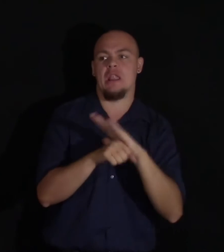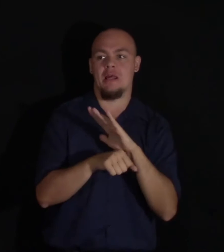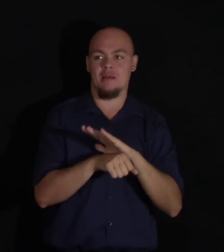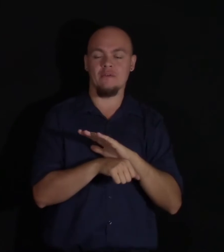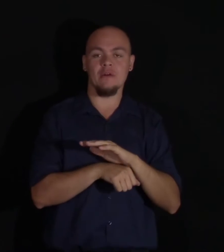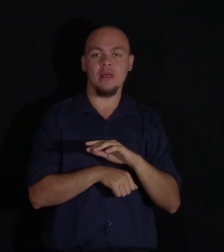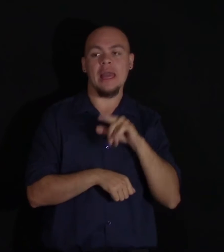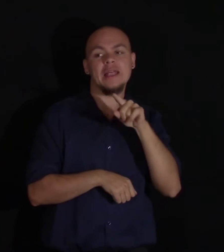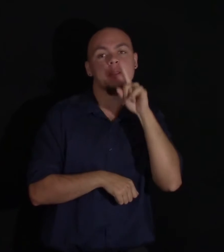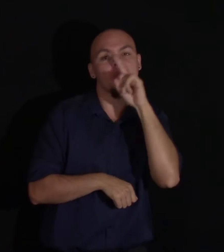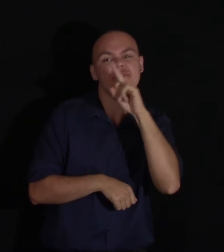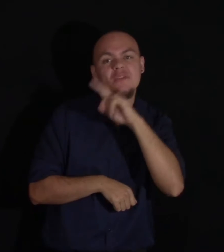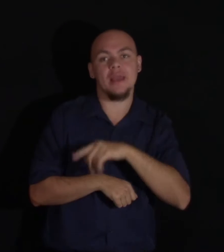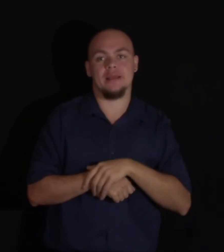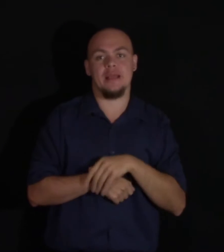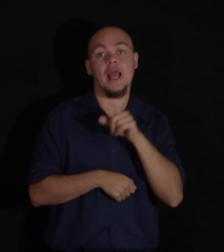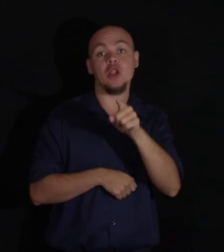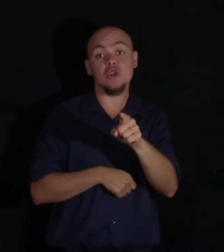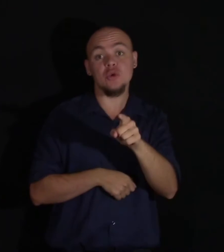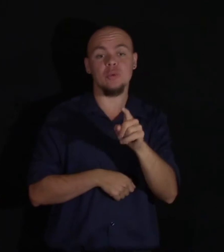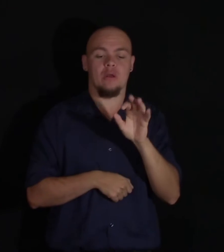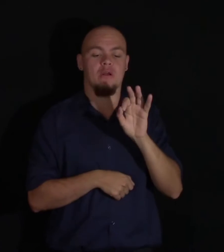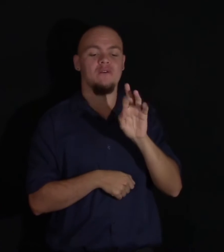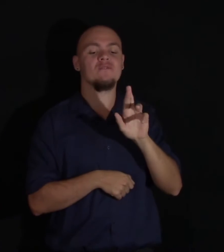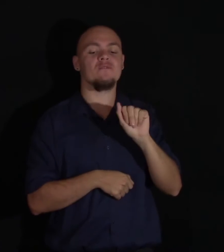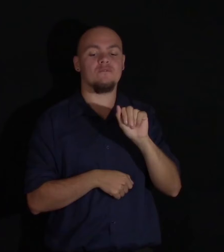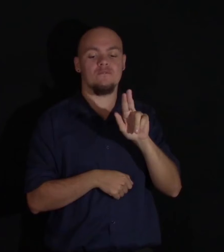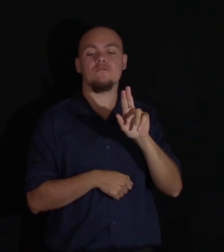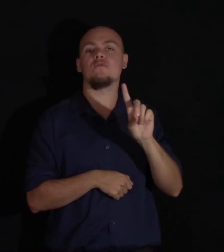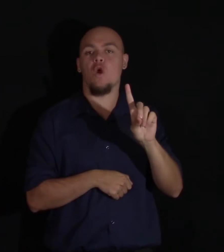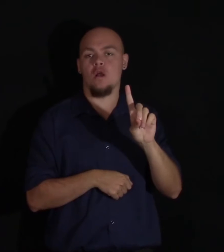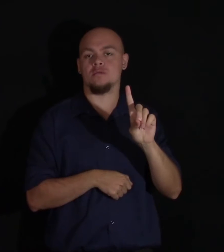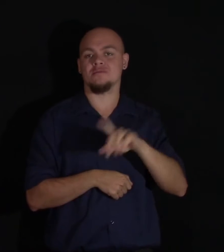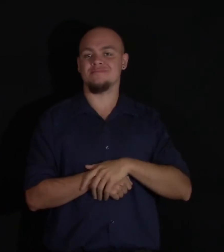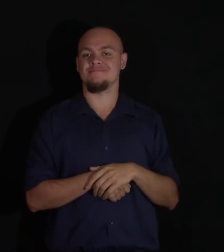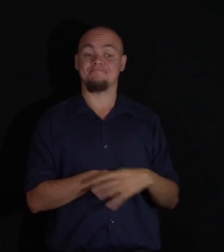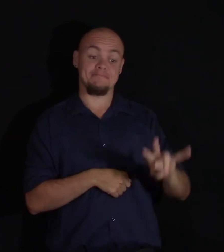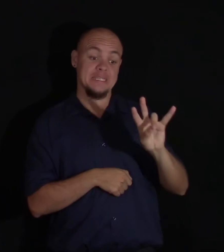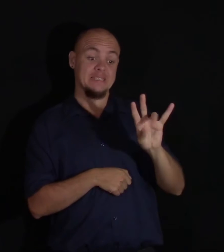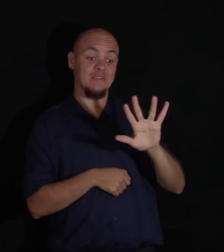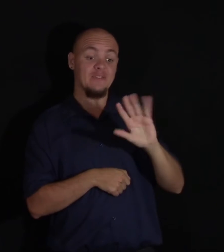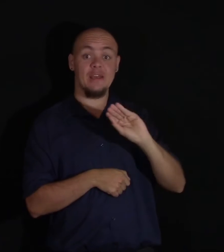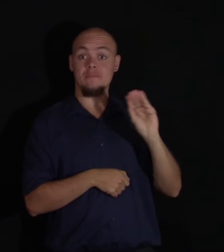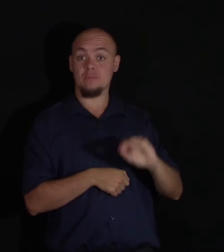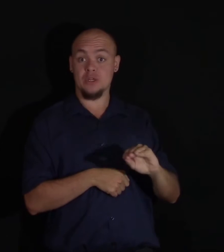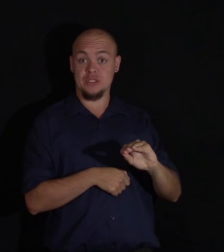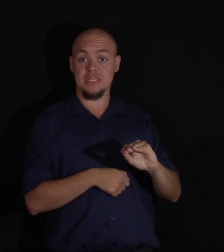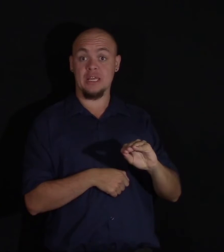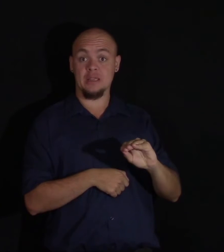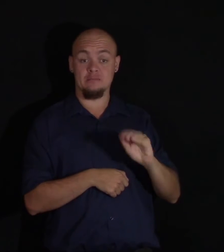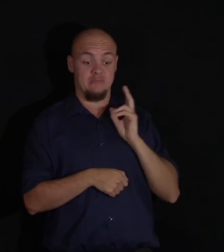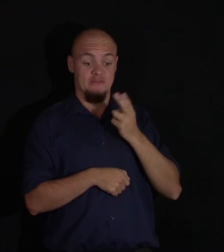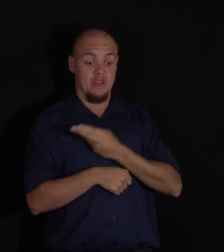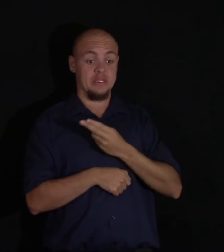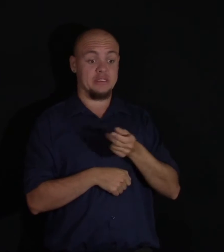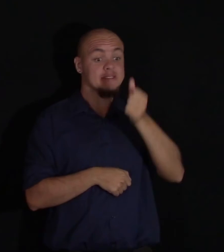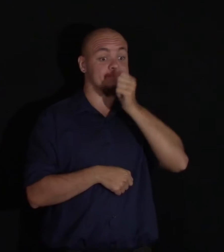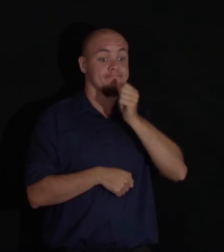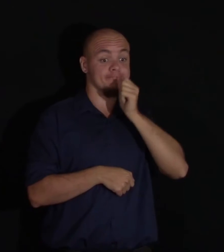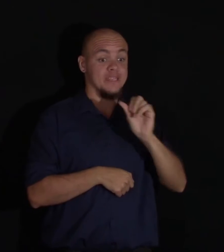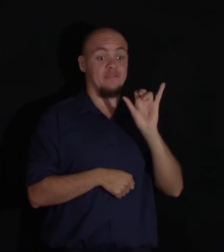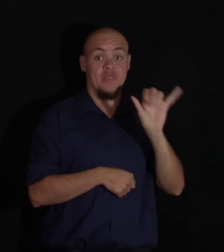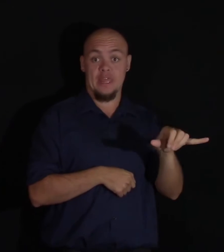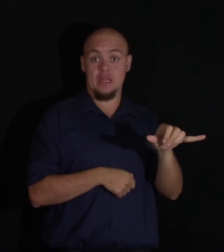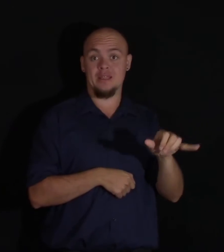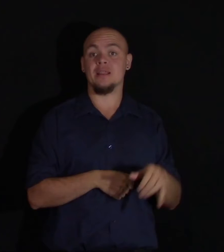we've been faking it and that we're a fraud. While 75% of us suffer from imposter syndrome, some